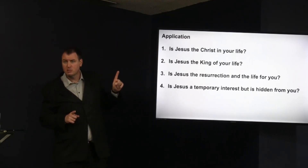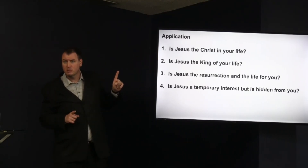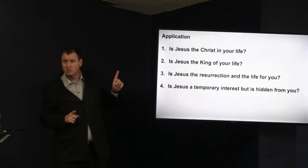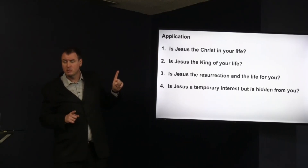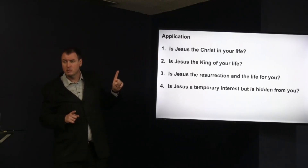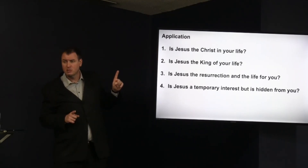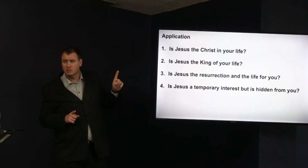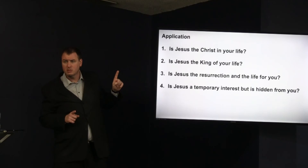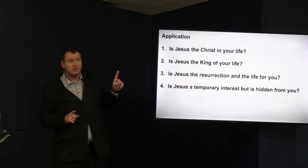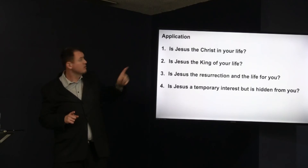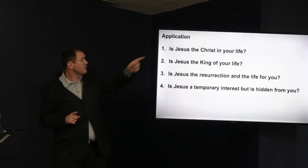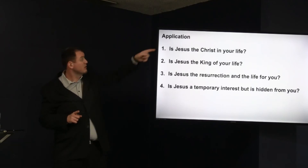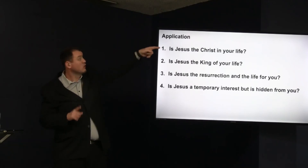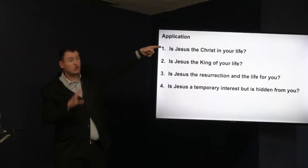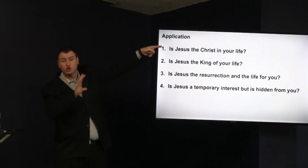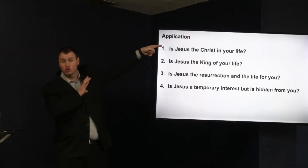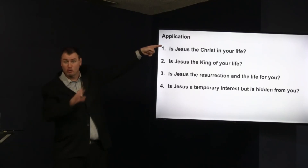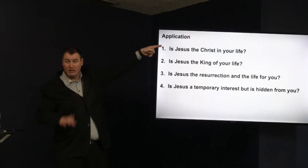life? These are different.